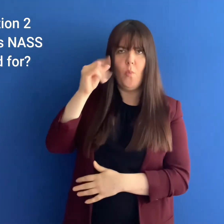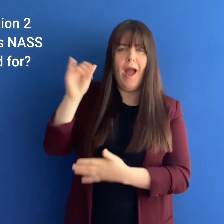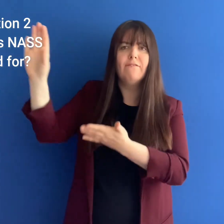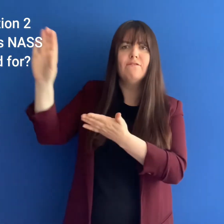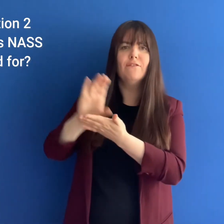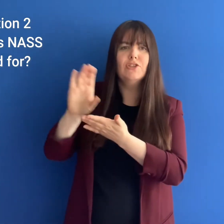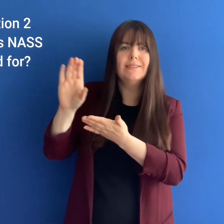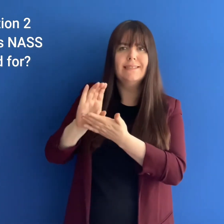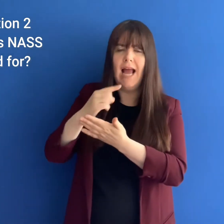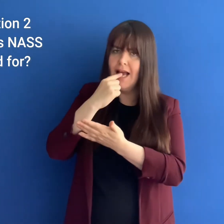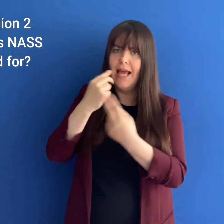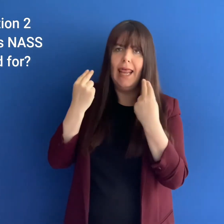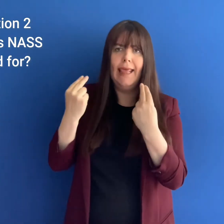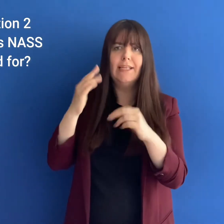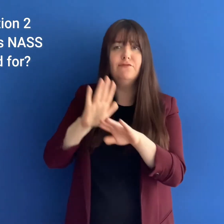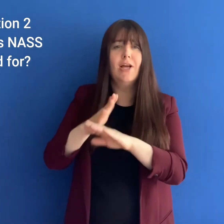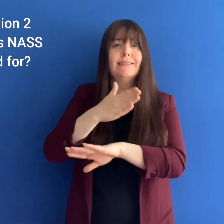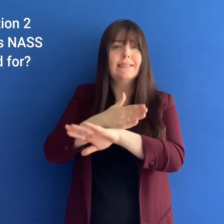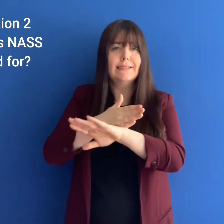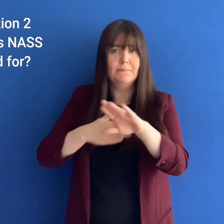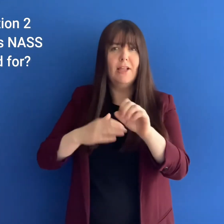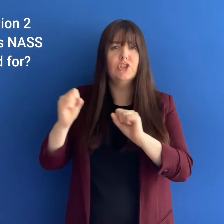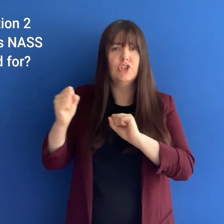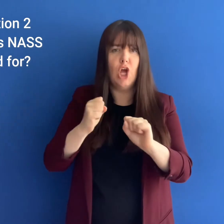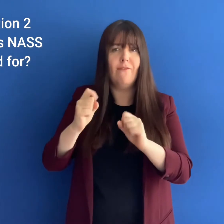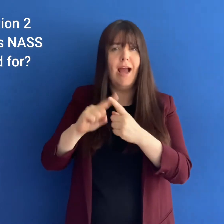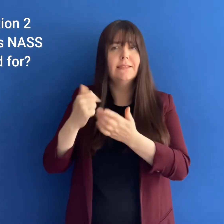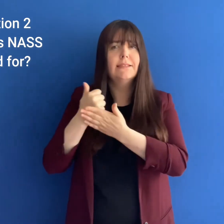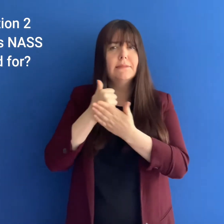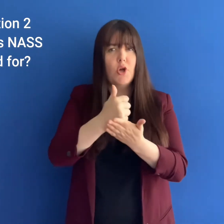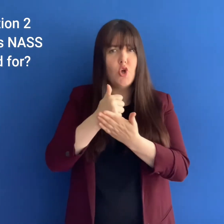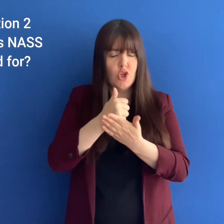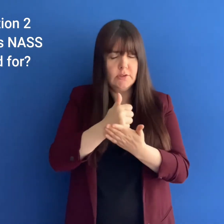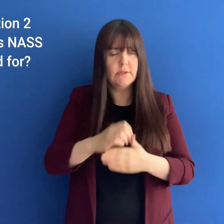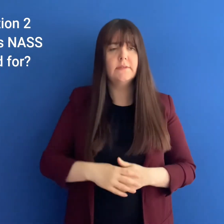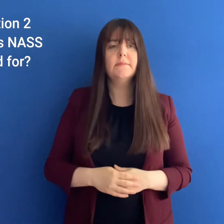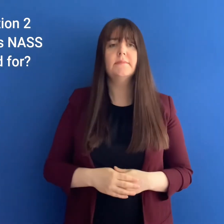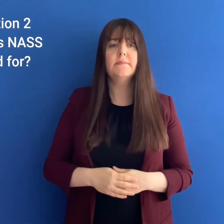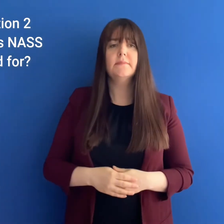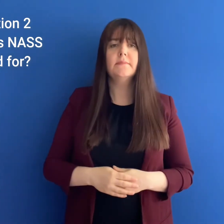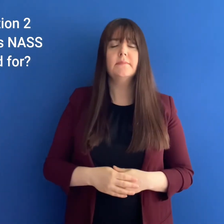It is used to show why funding is needed in disability services and supports.